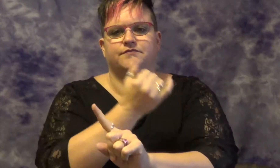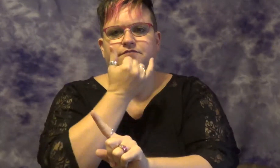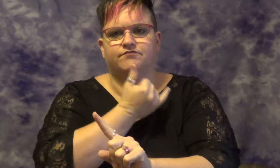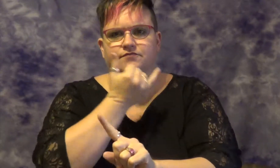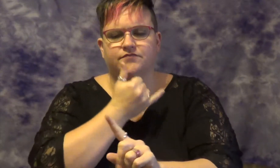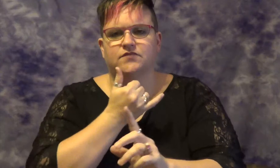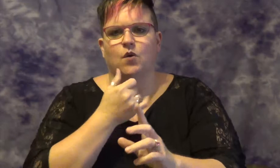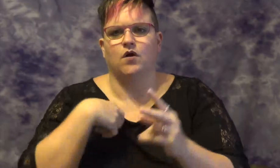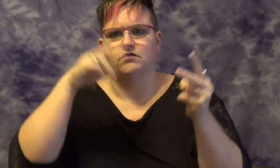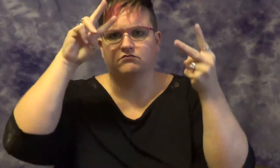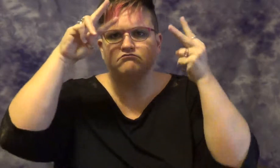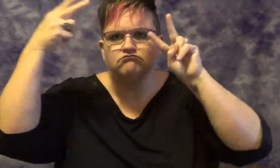That can cause a lot of